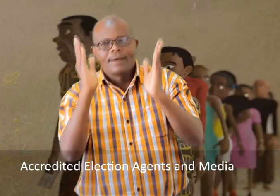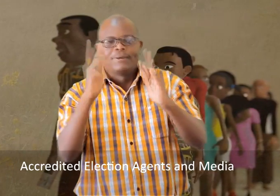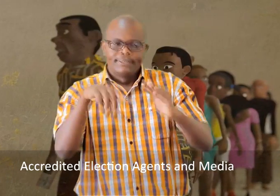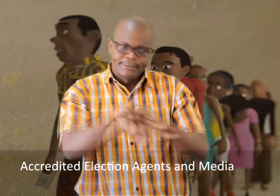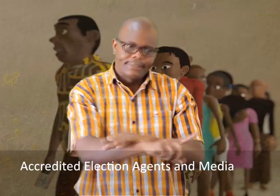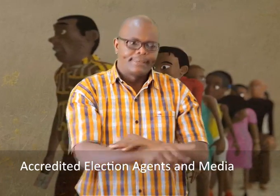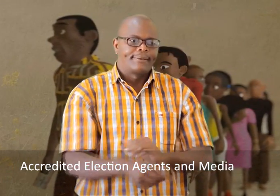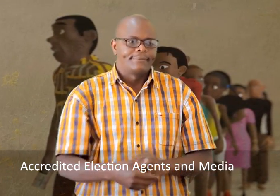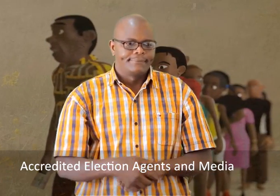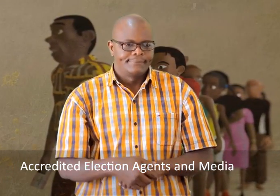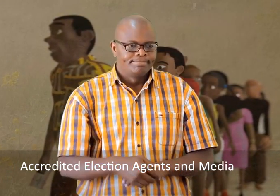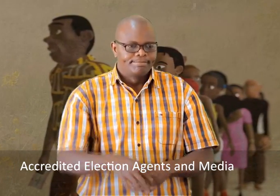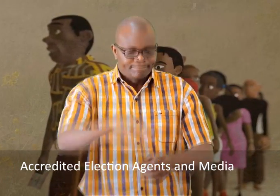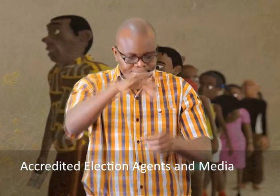accredited election agents and media,